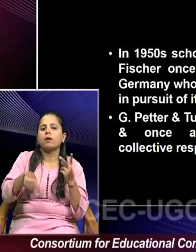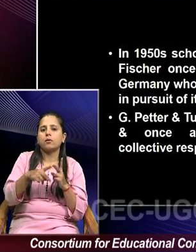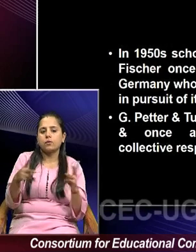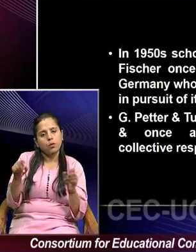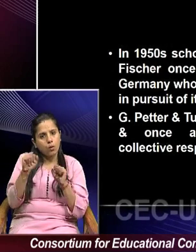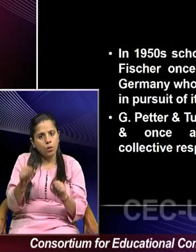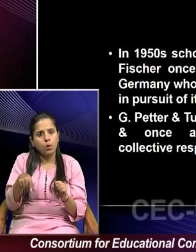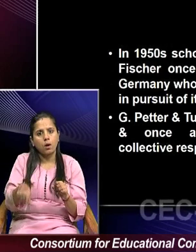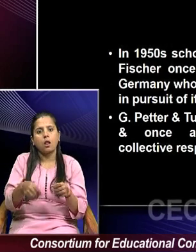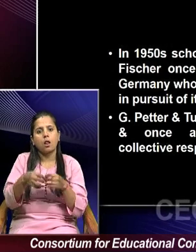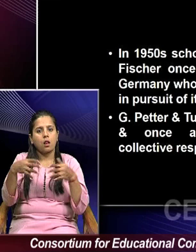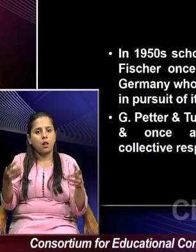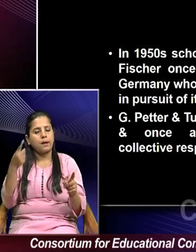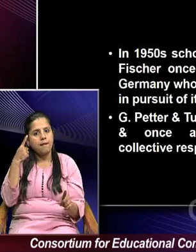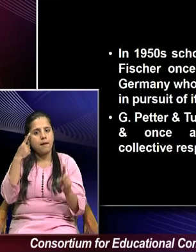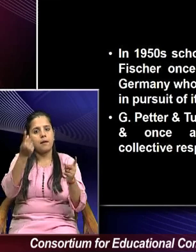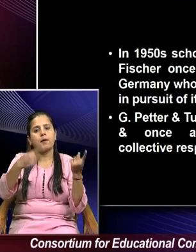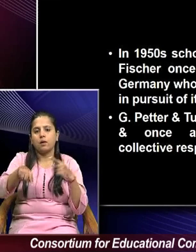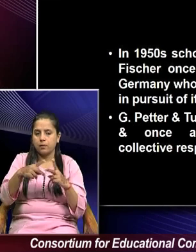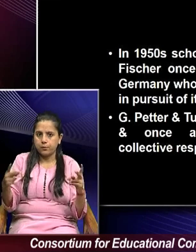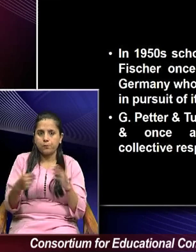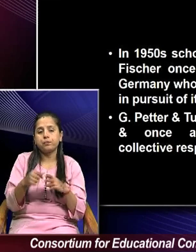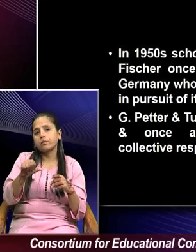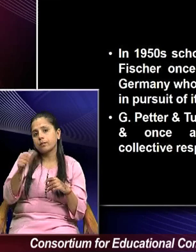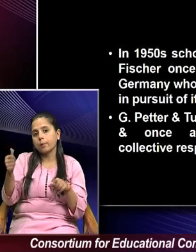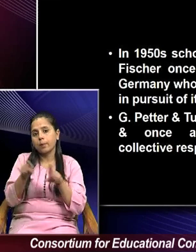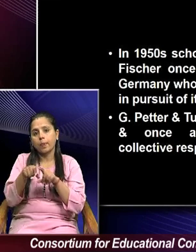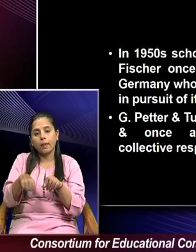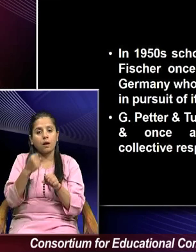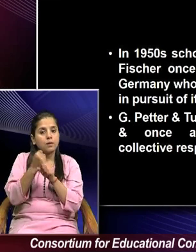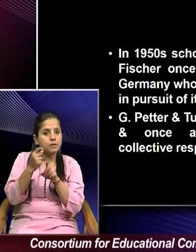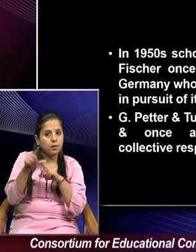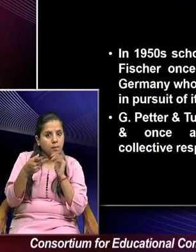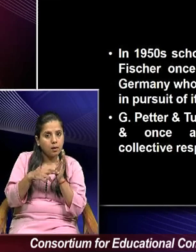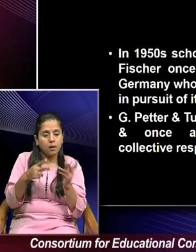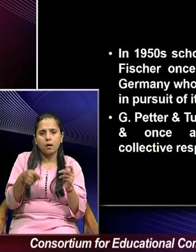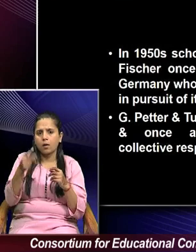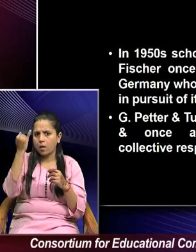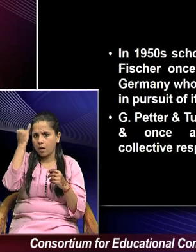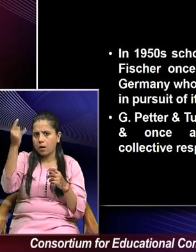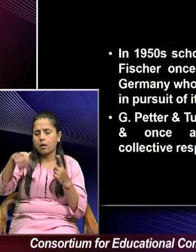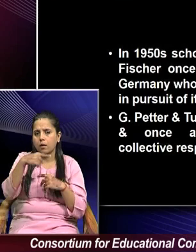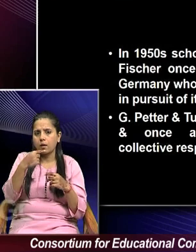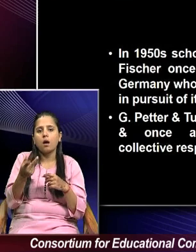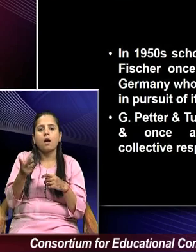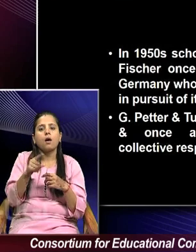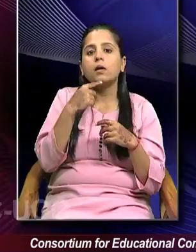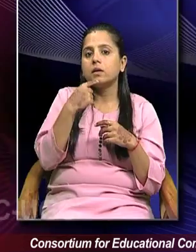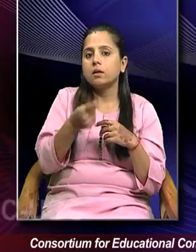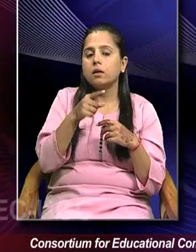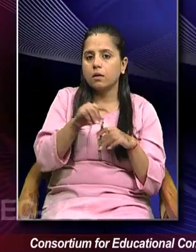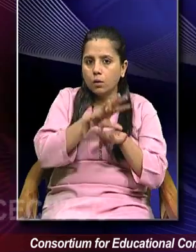its expansionist aims, and others like G. Petter and Turner, they challenged this idea and once again emphasized on